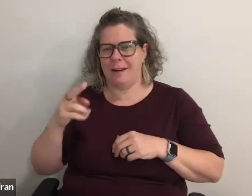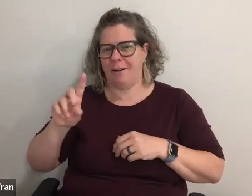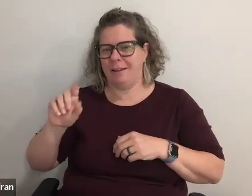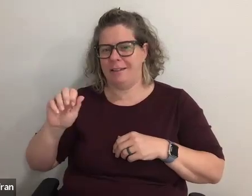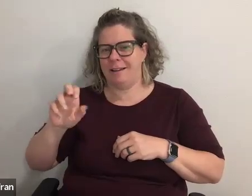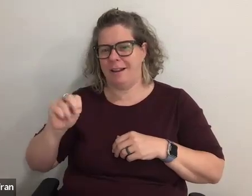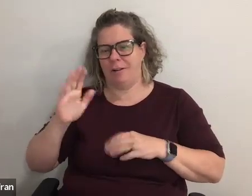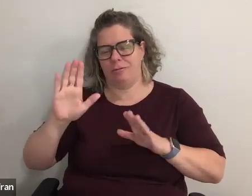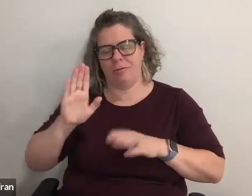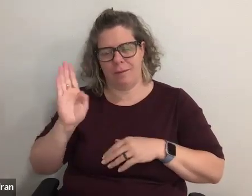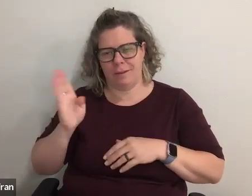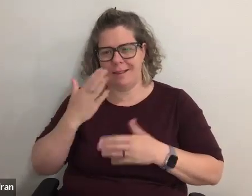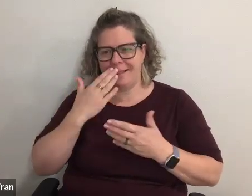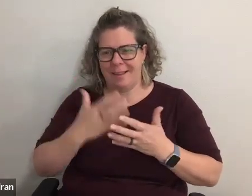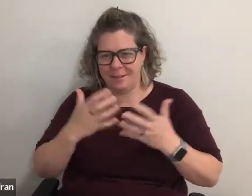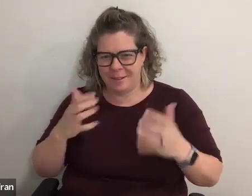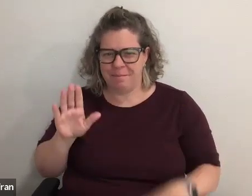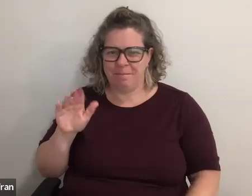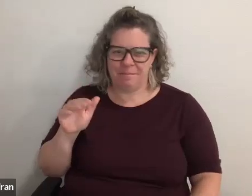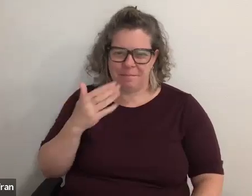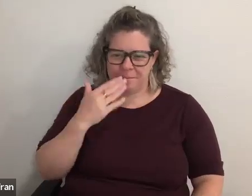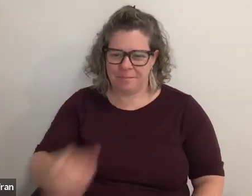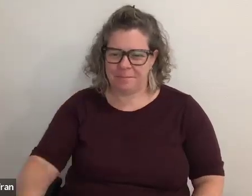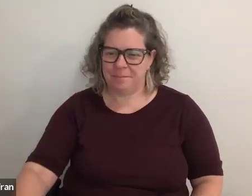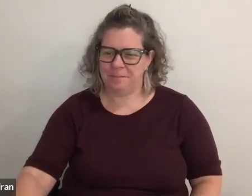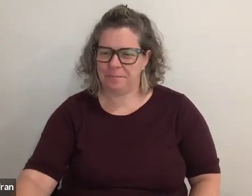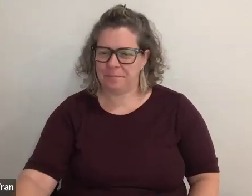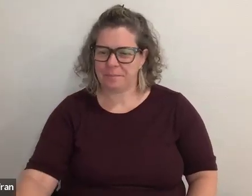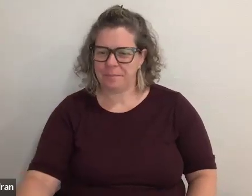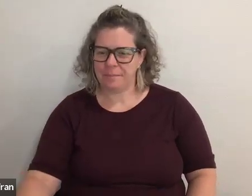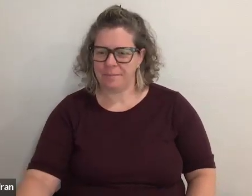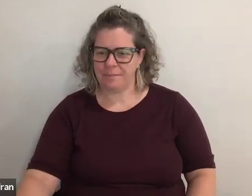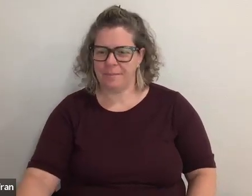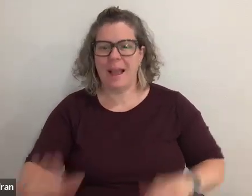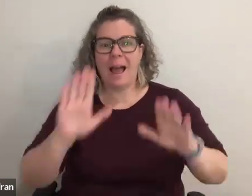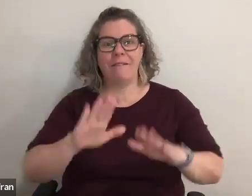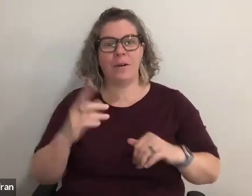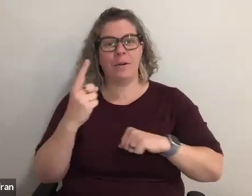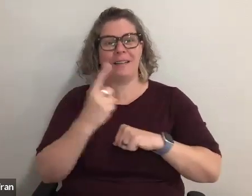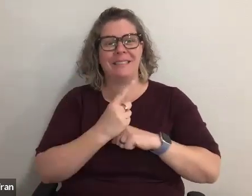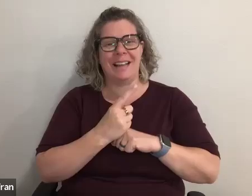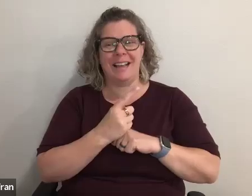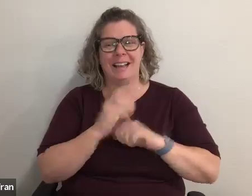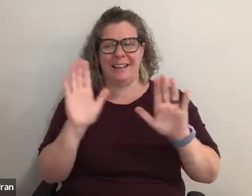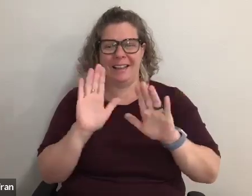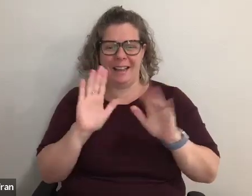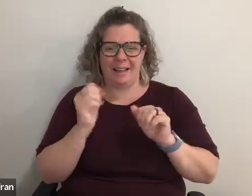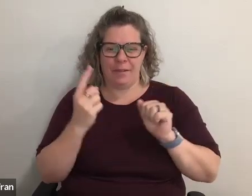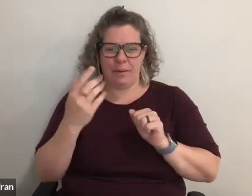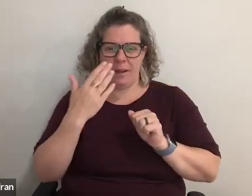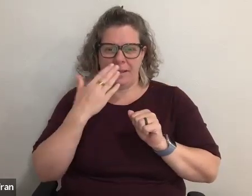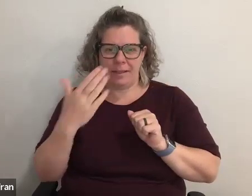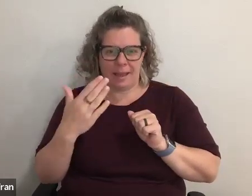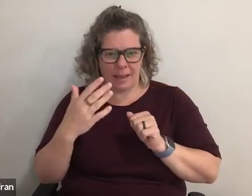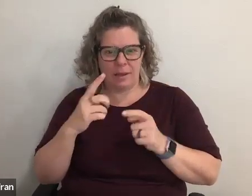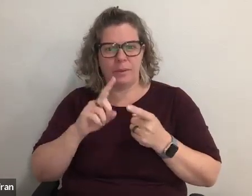Great presentation. Thanks so much. You all. Have a wonderful rest of your day, everybody. And thank